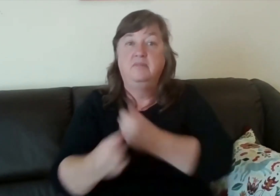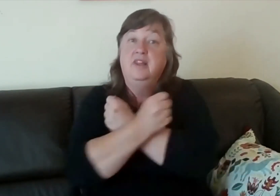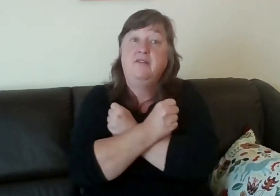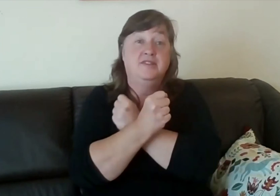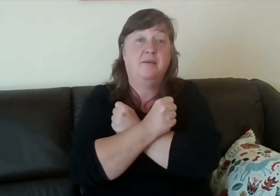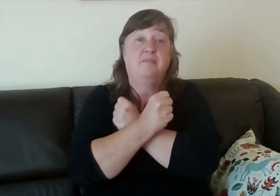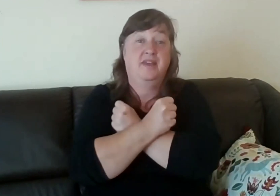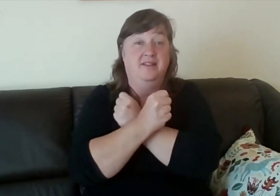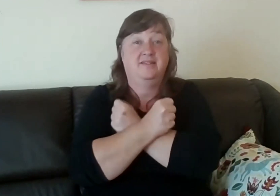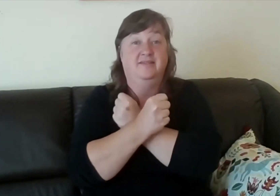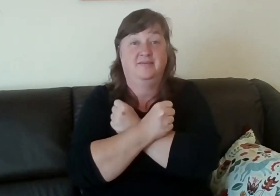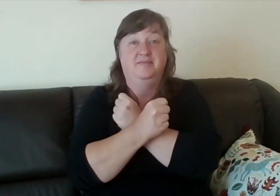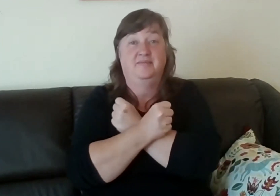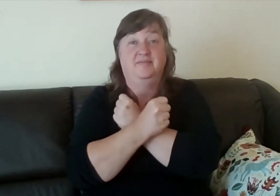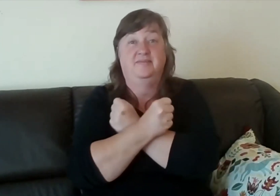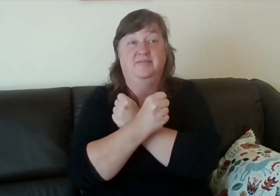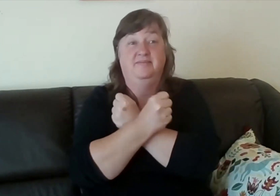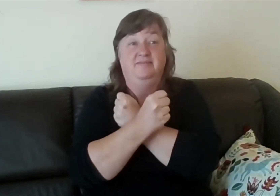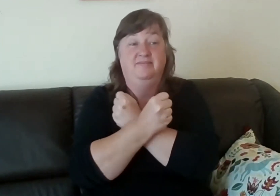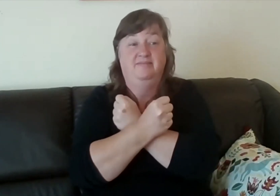love something.